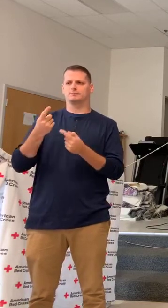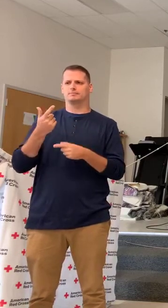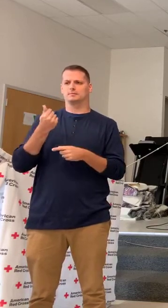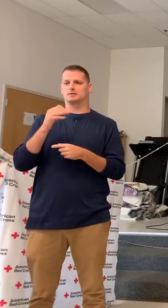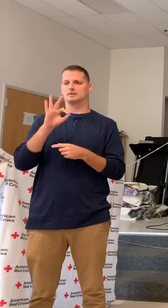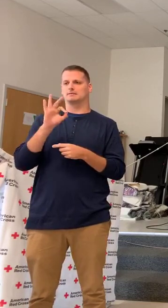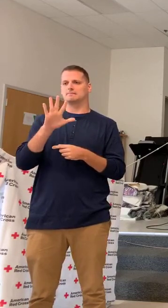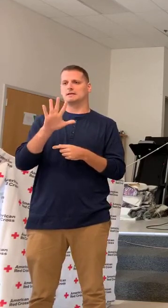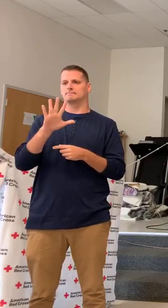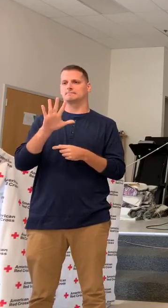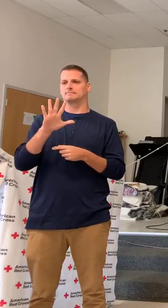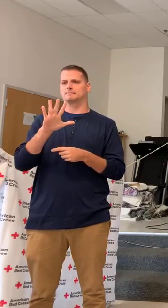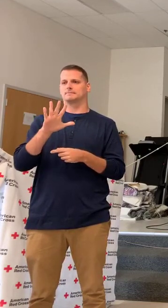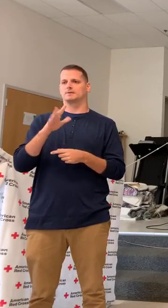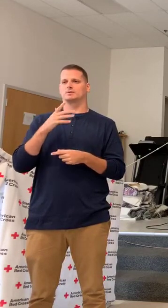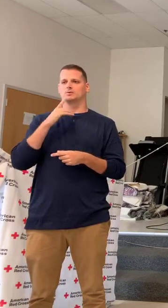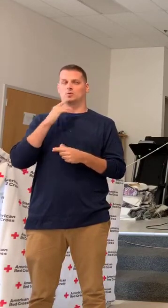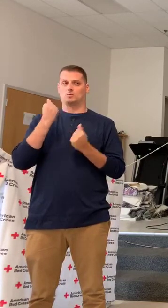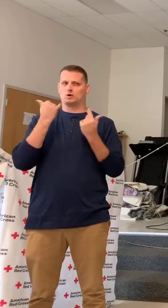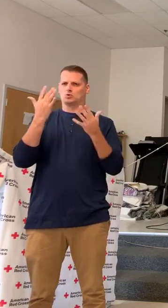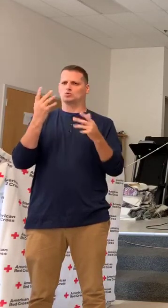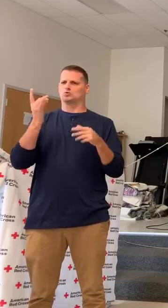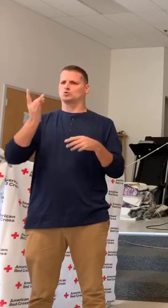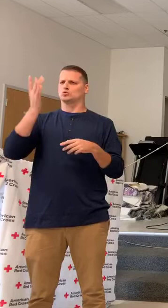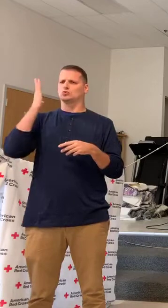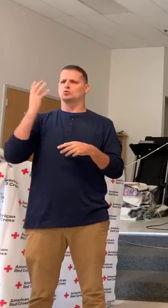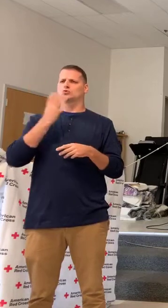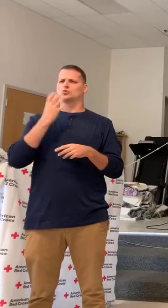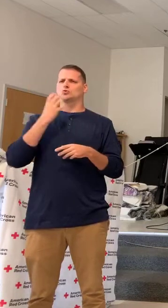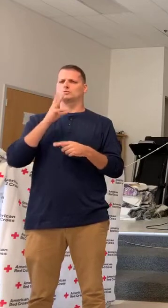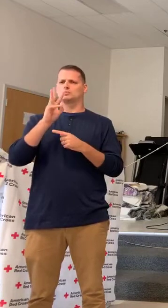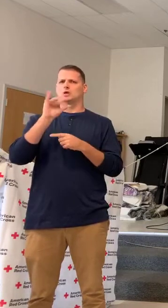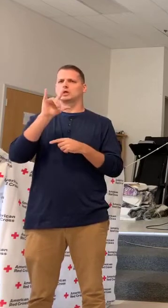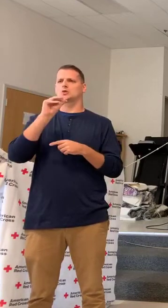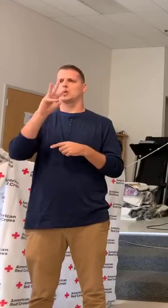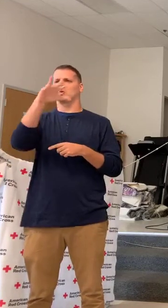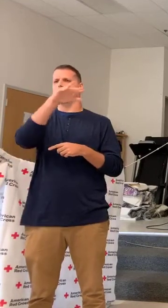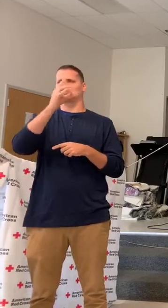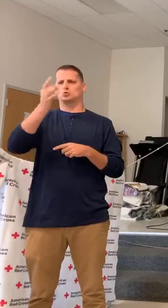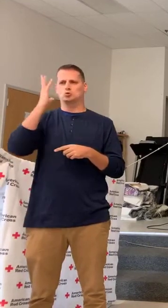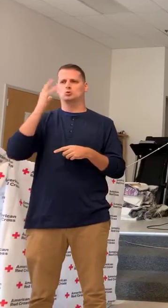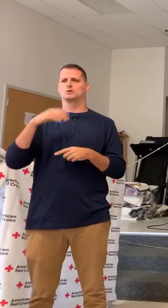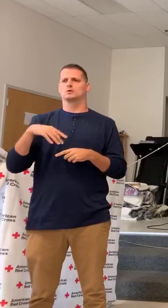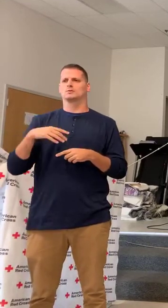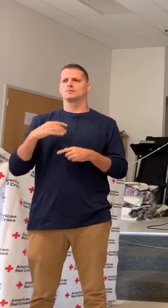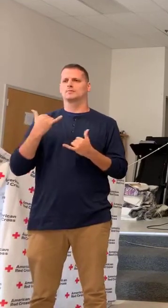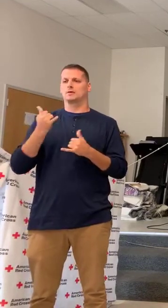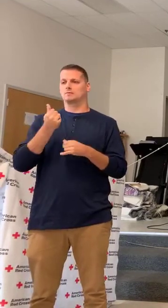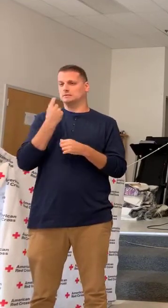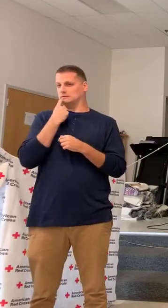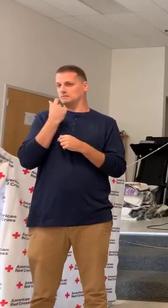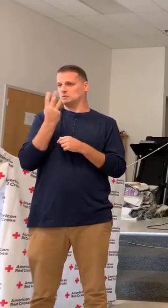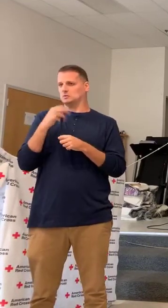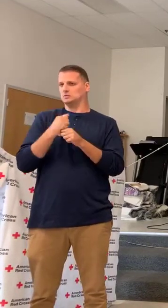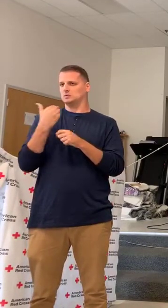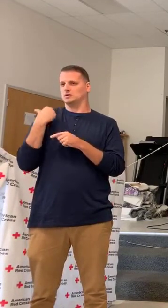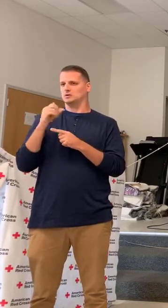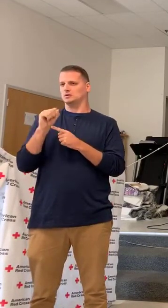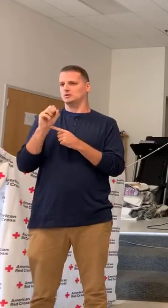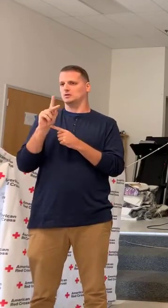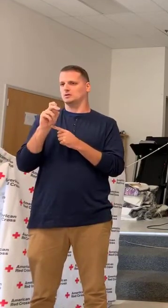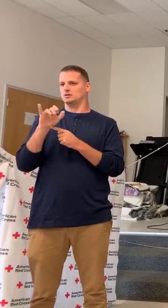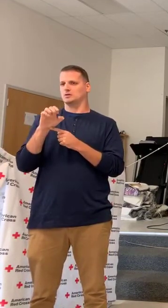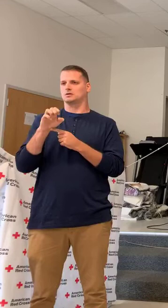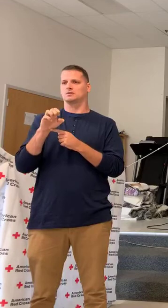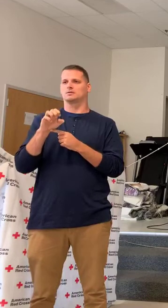fire management officer for the area during Sockeye, and then now this one. So I've had what I call three once-in-a-lifetime fires under my belt working right here in the